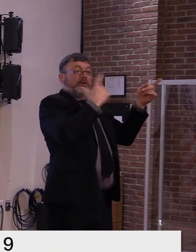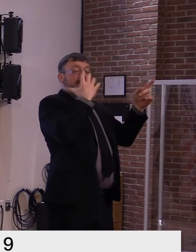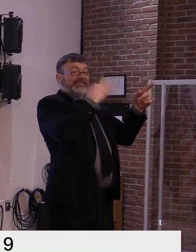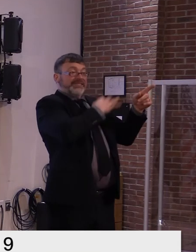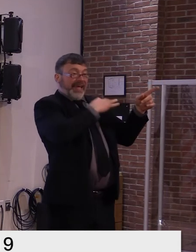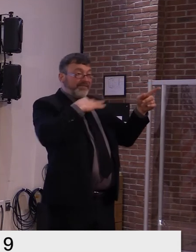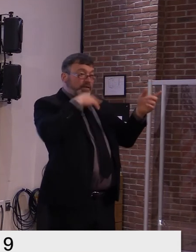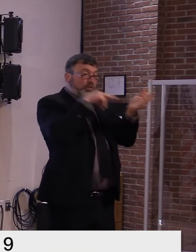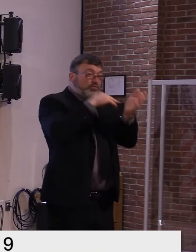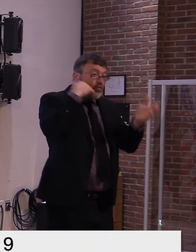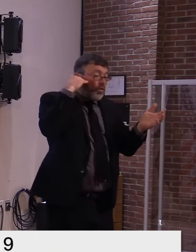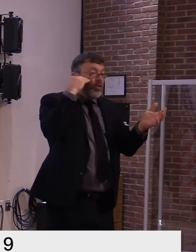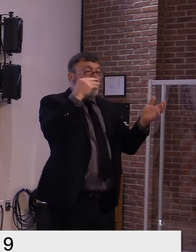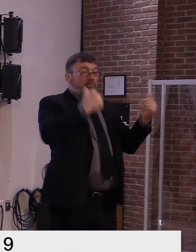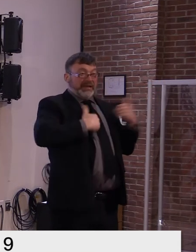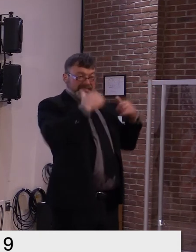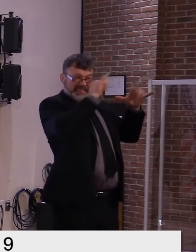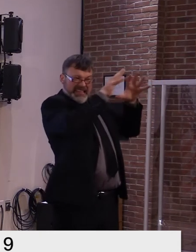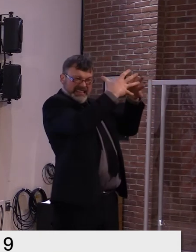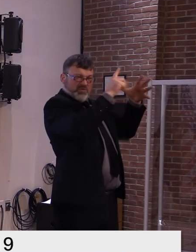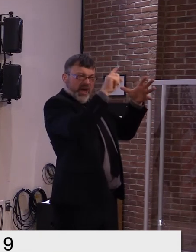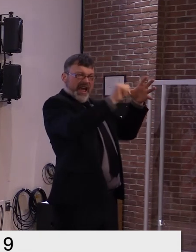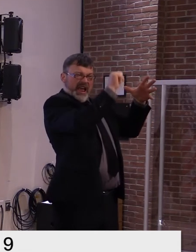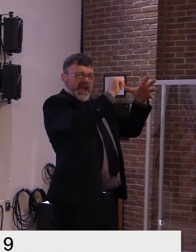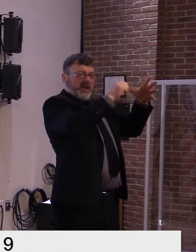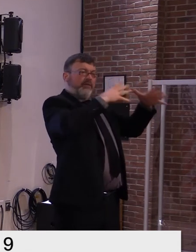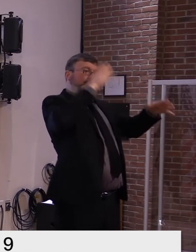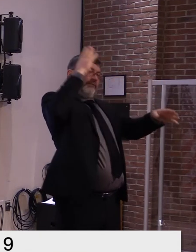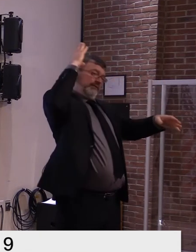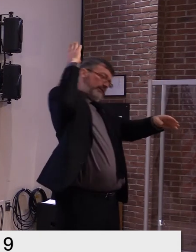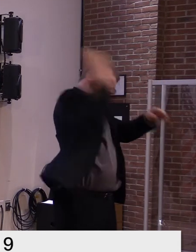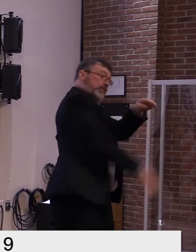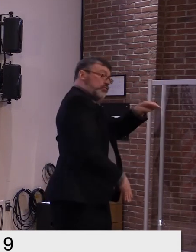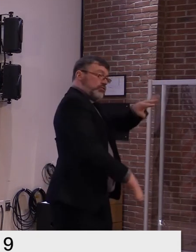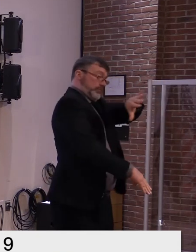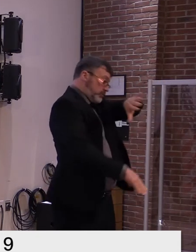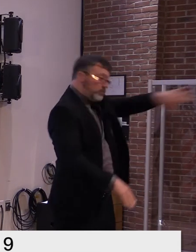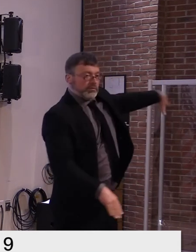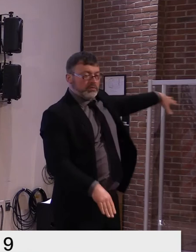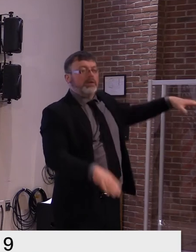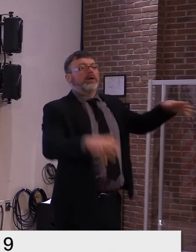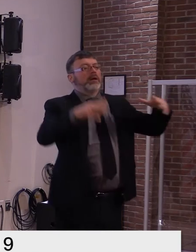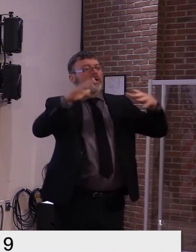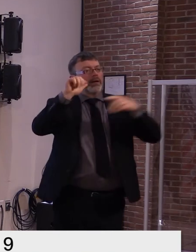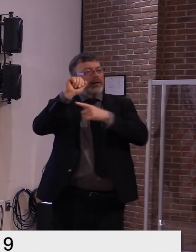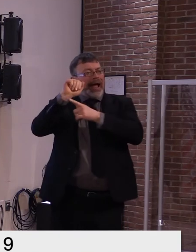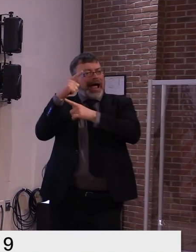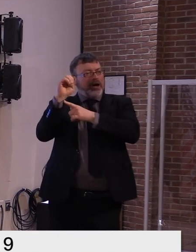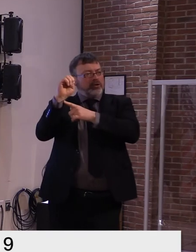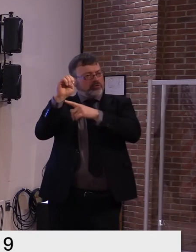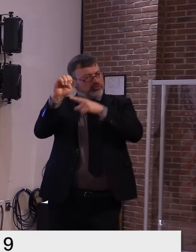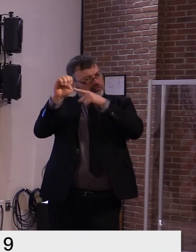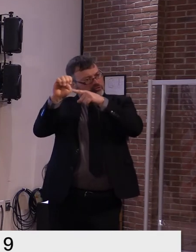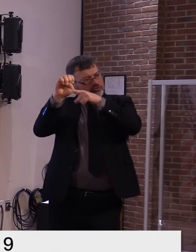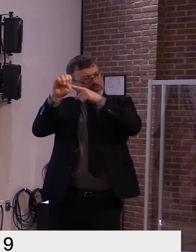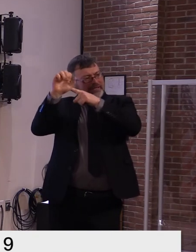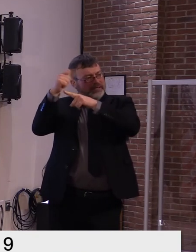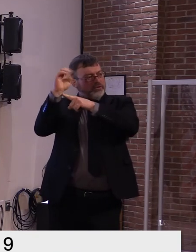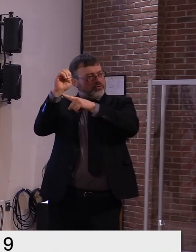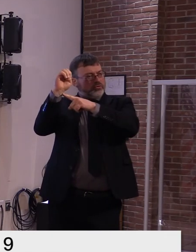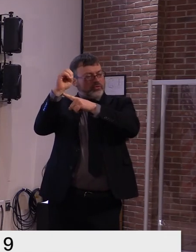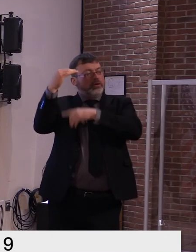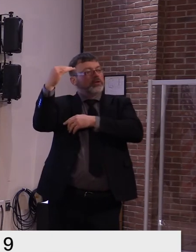correctional officers are in 75 plus, 70 plus, 65 plus, they will be the